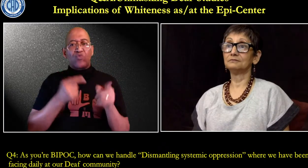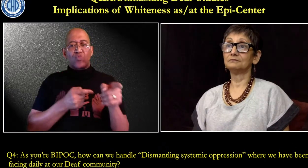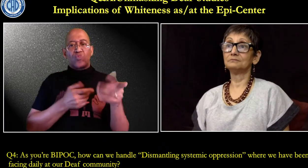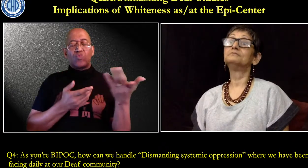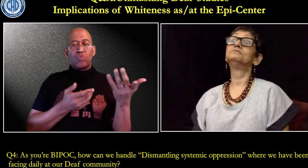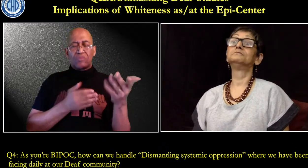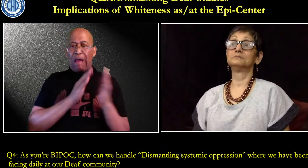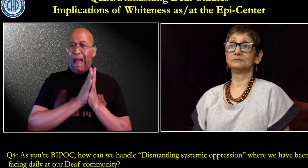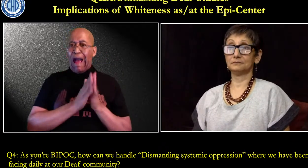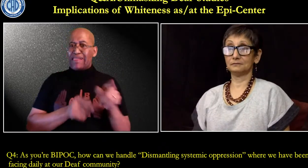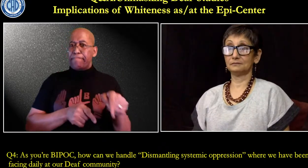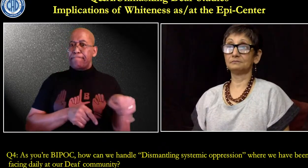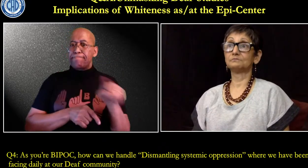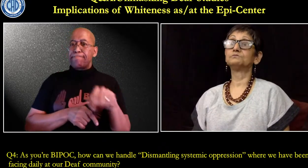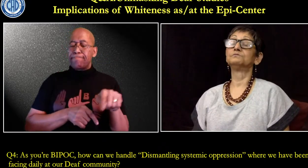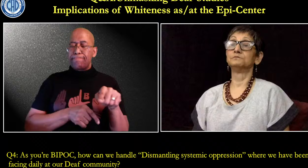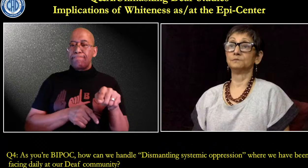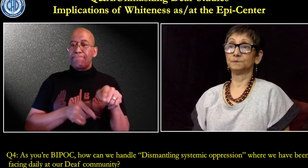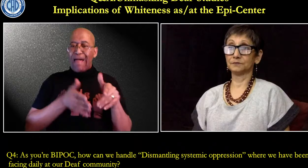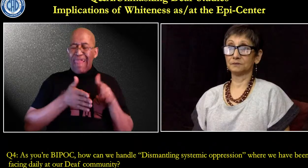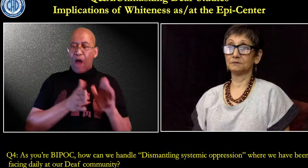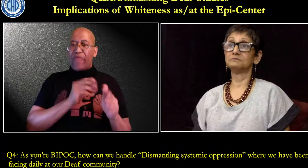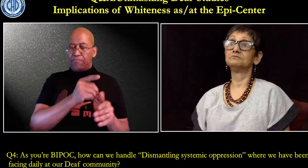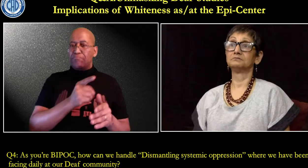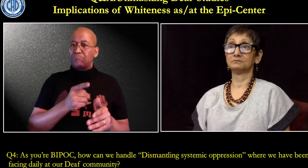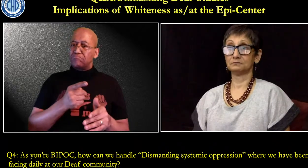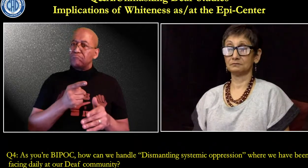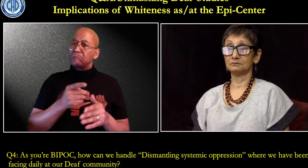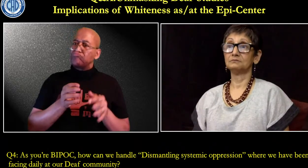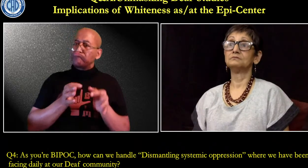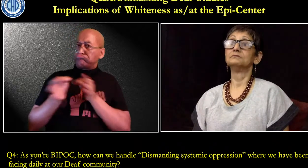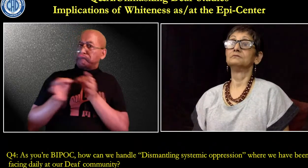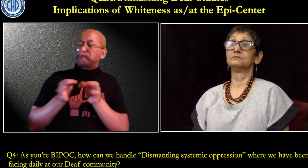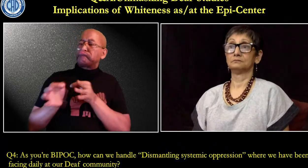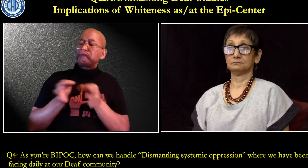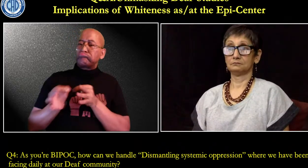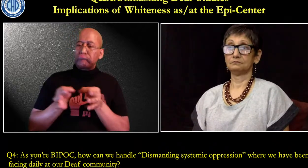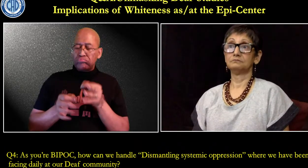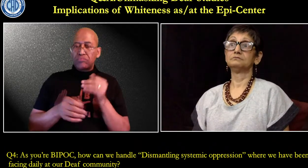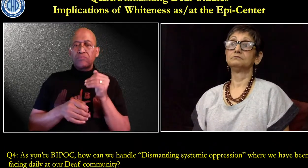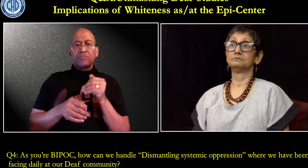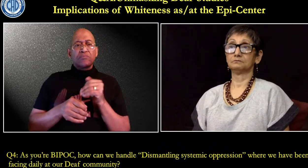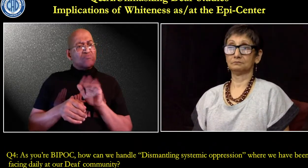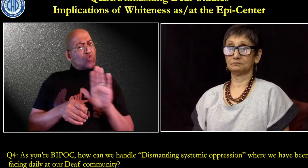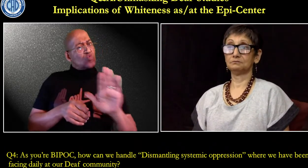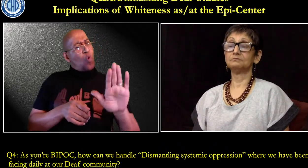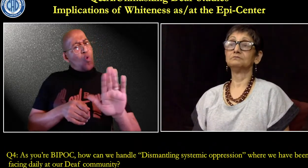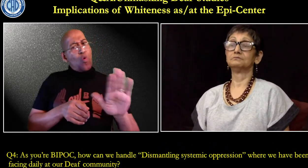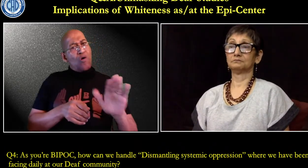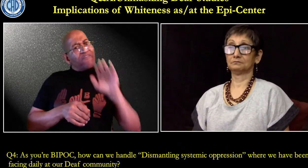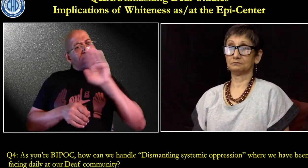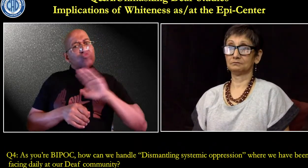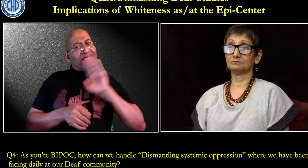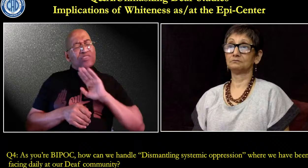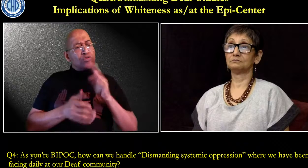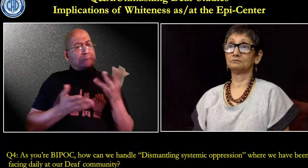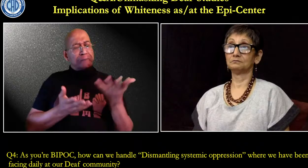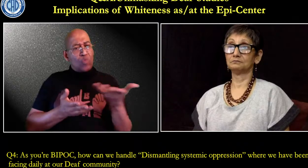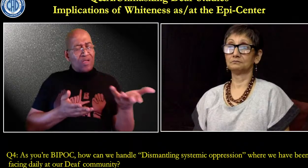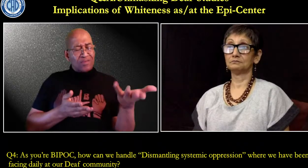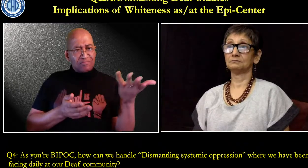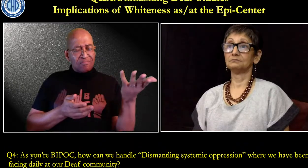And just asking, you know, what do you think? What's different? Literally asking them and then get